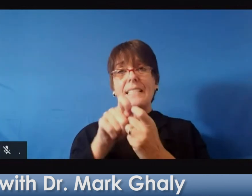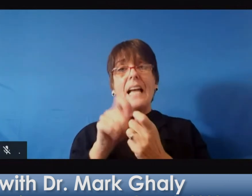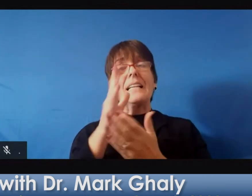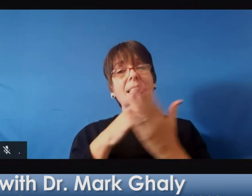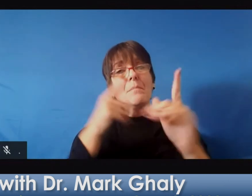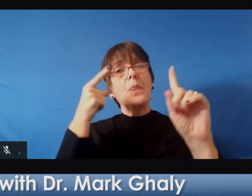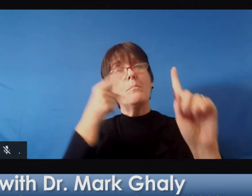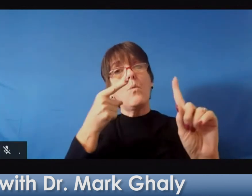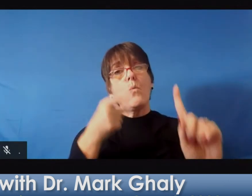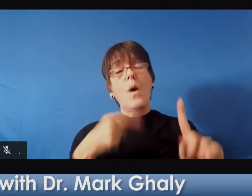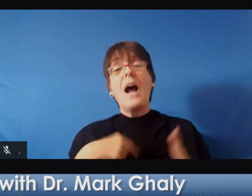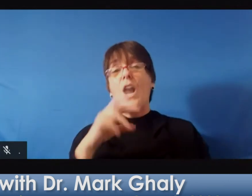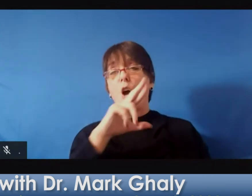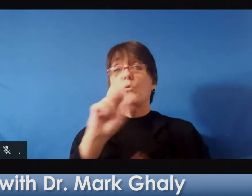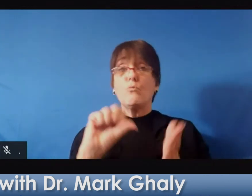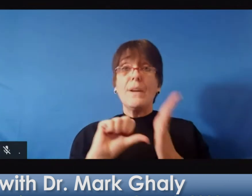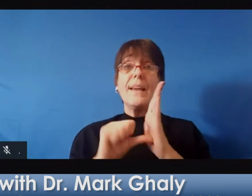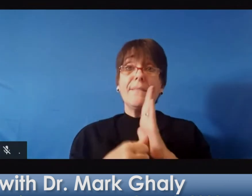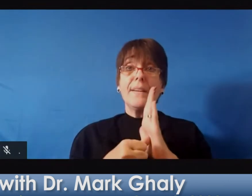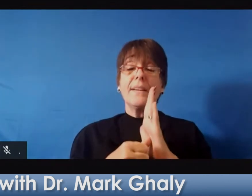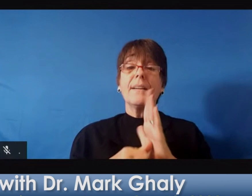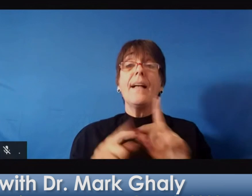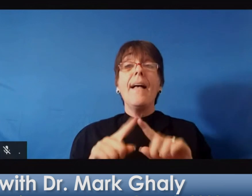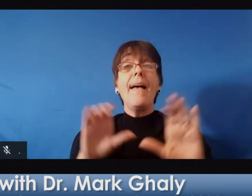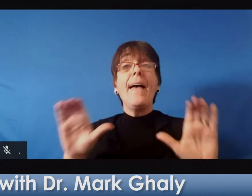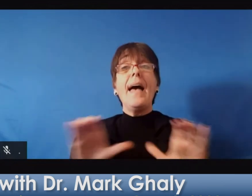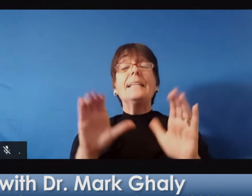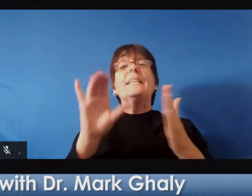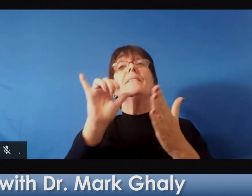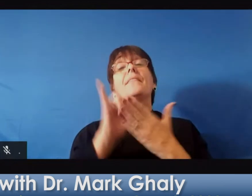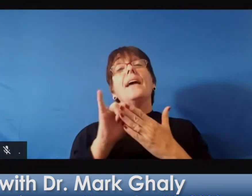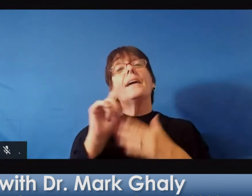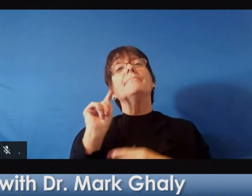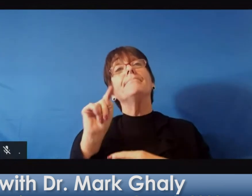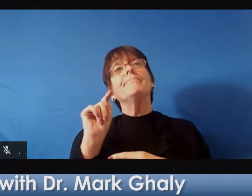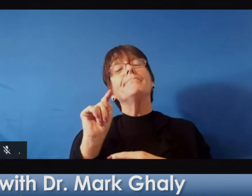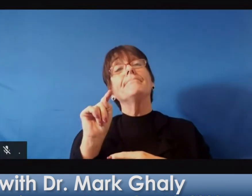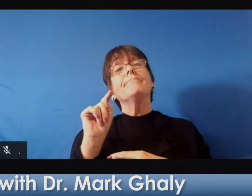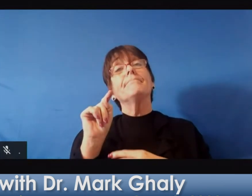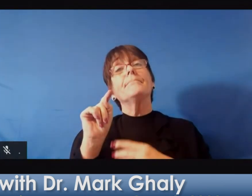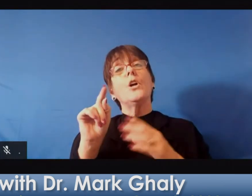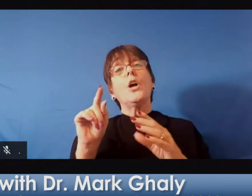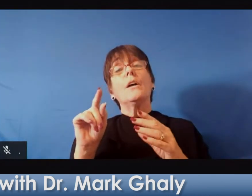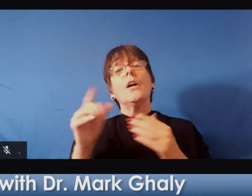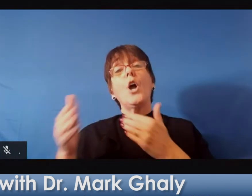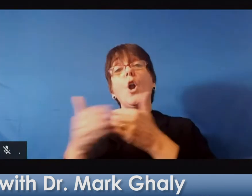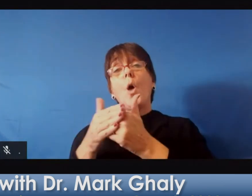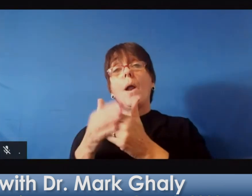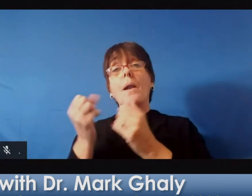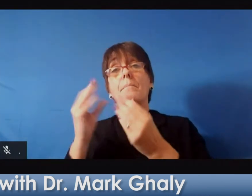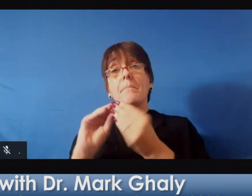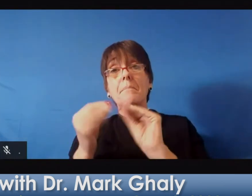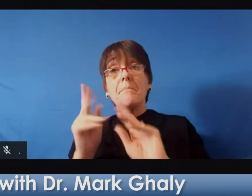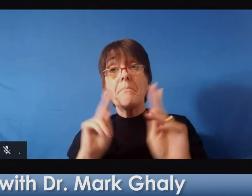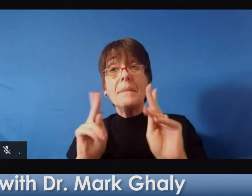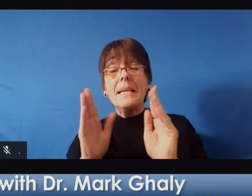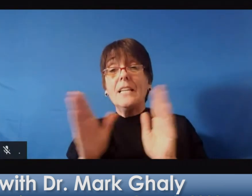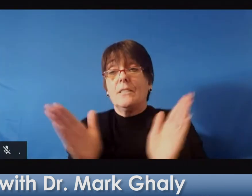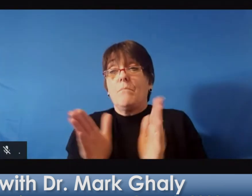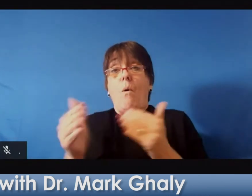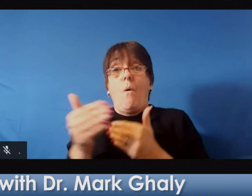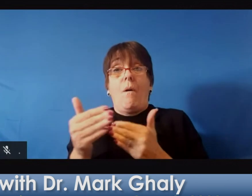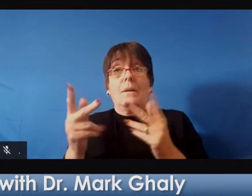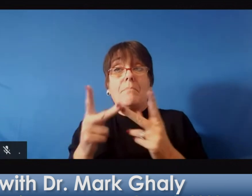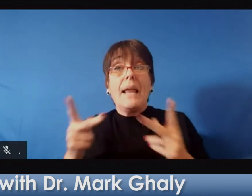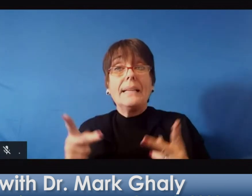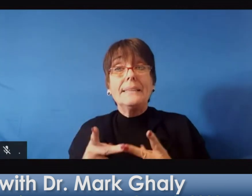that I'll reemphasize. Activities that end up being close number of people in small spaces